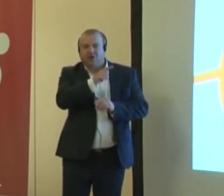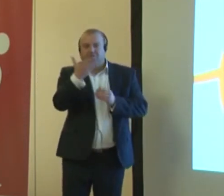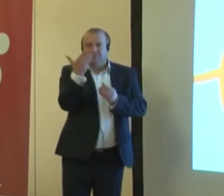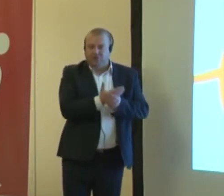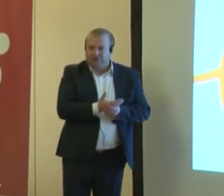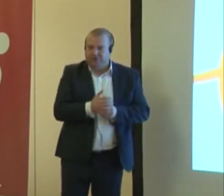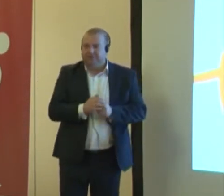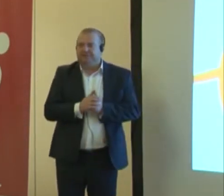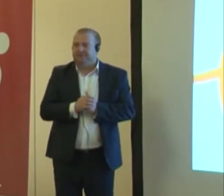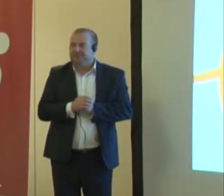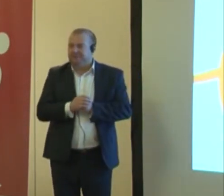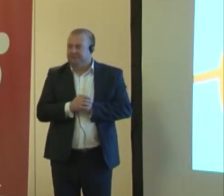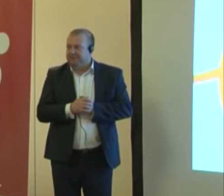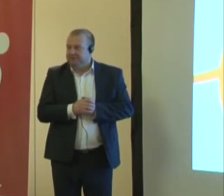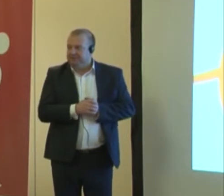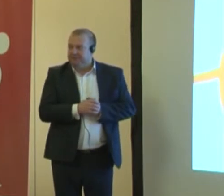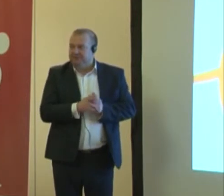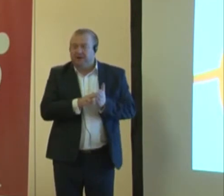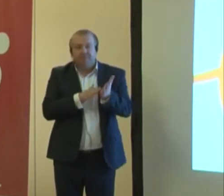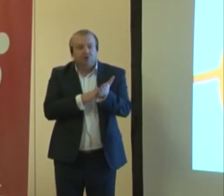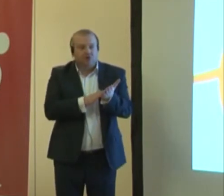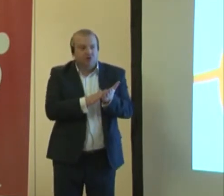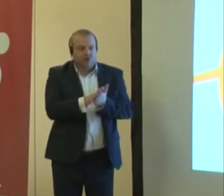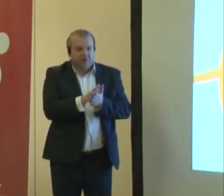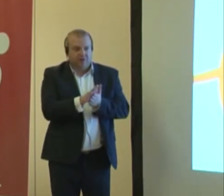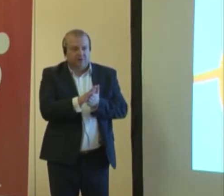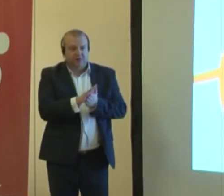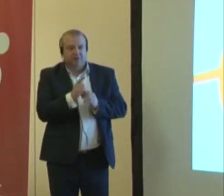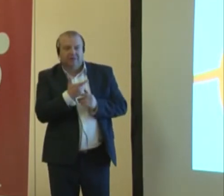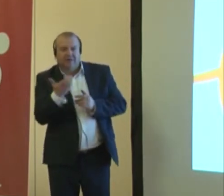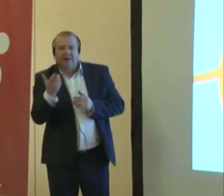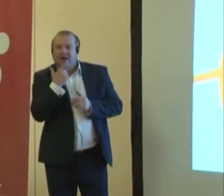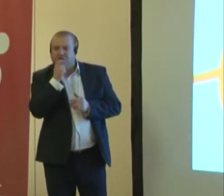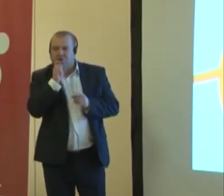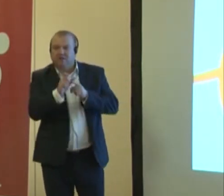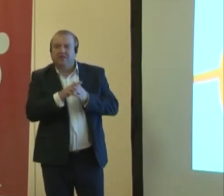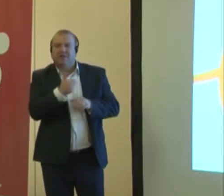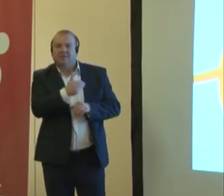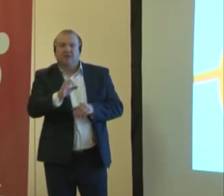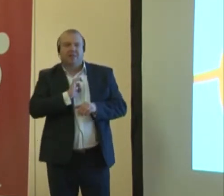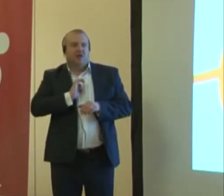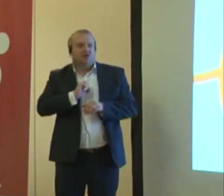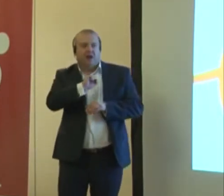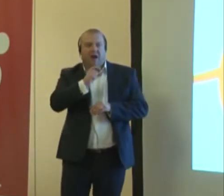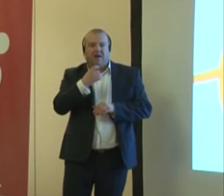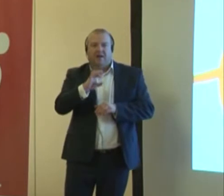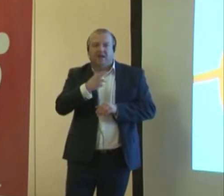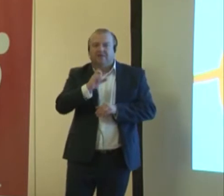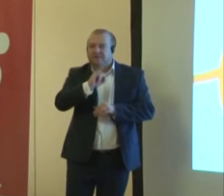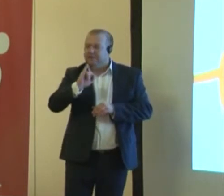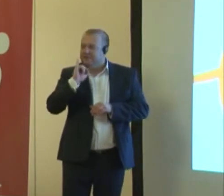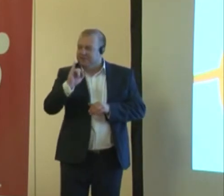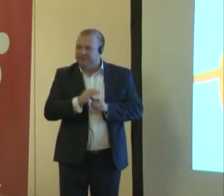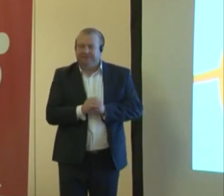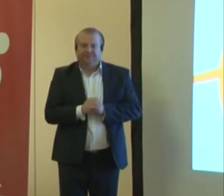I would like to start with a few words about our agency. We are in our 17th year now. We are